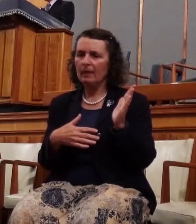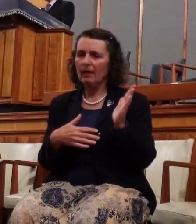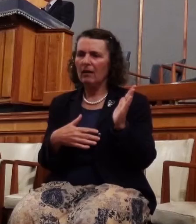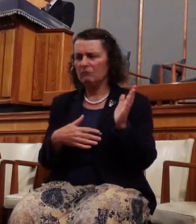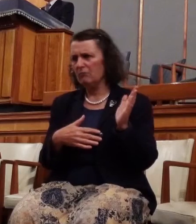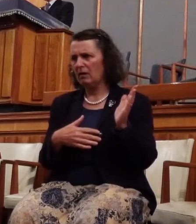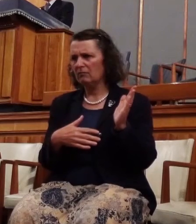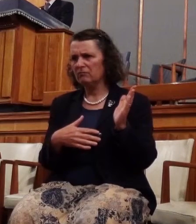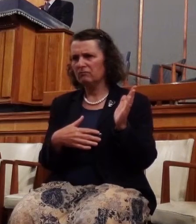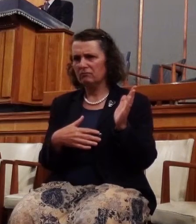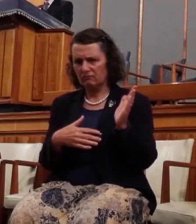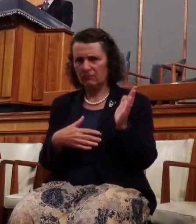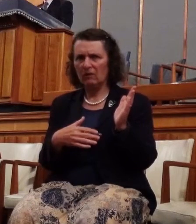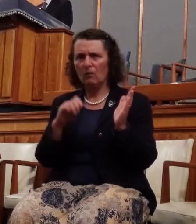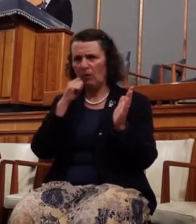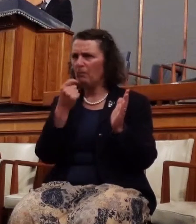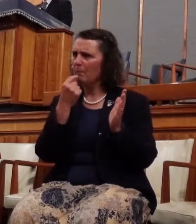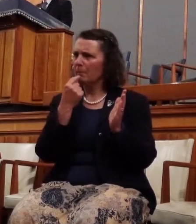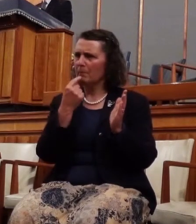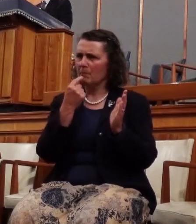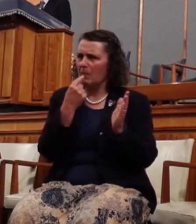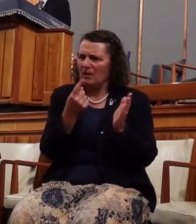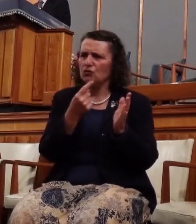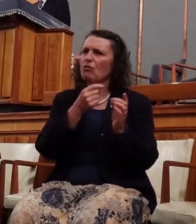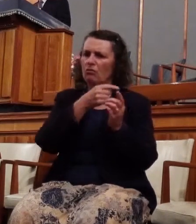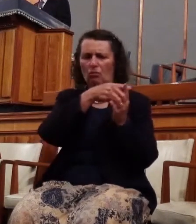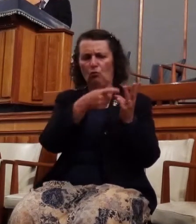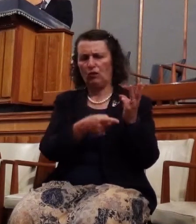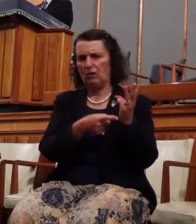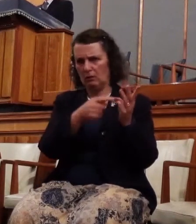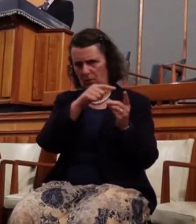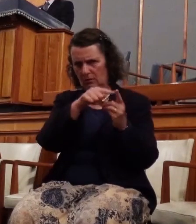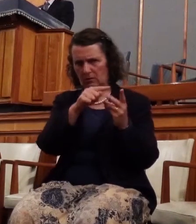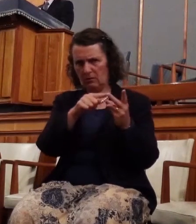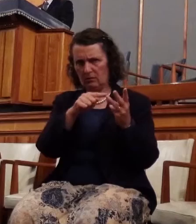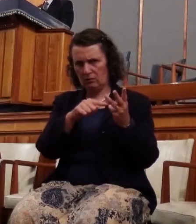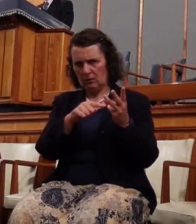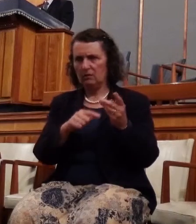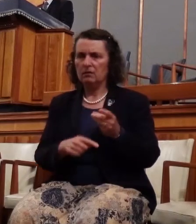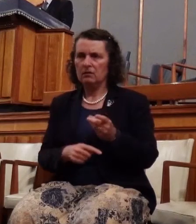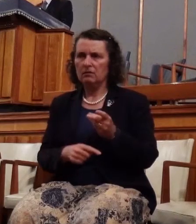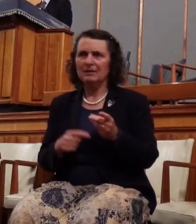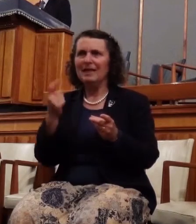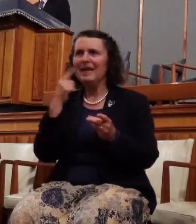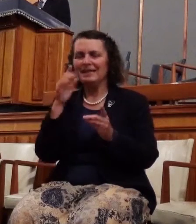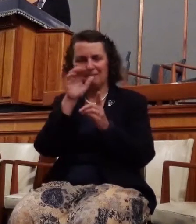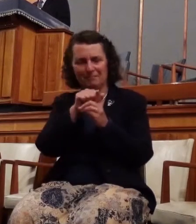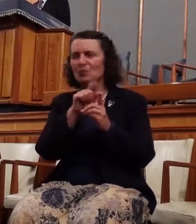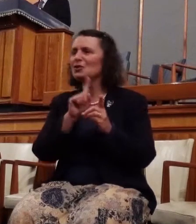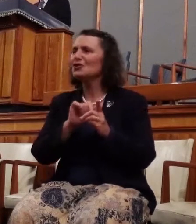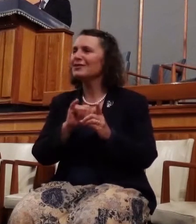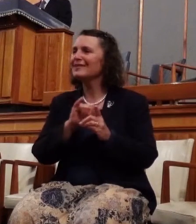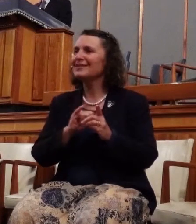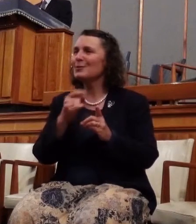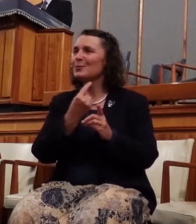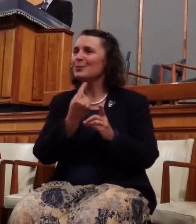three of the great conversions we find in this chapter. The most obvious one, the first one, is